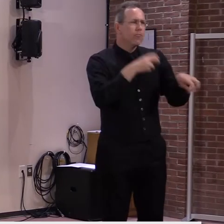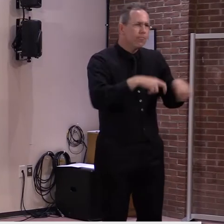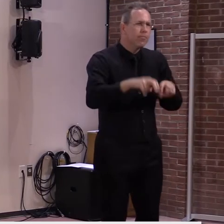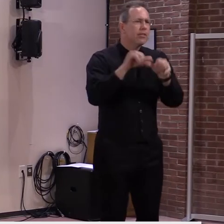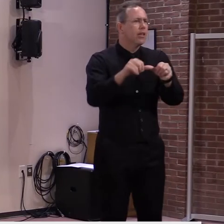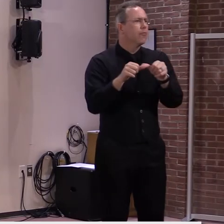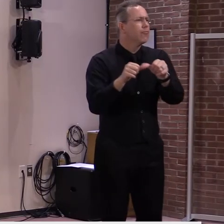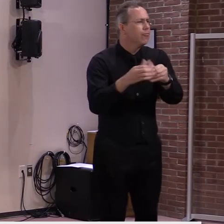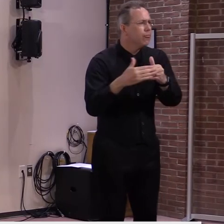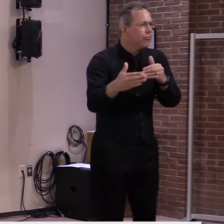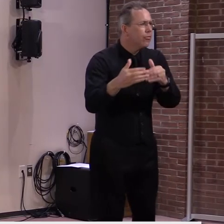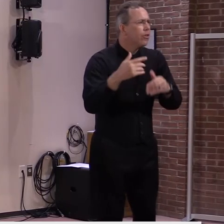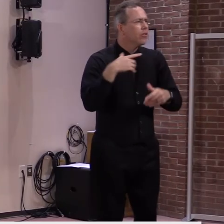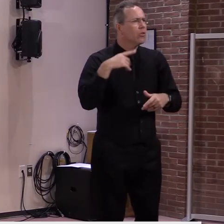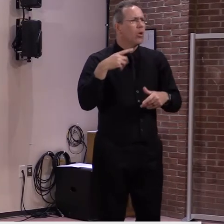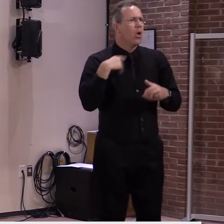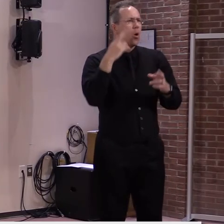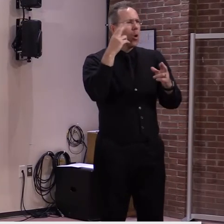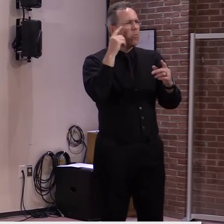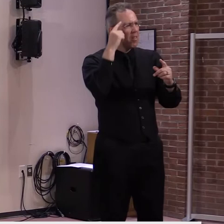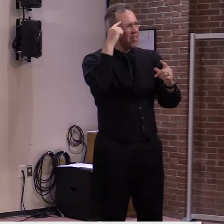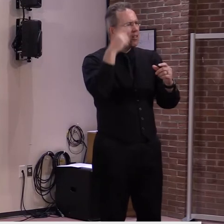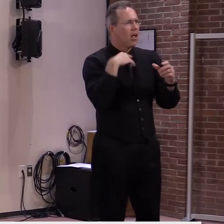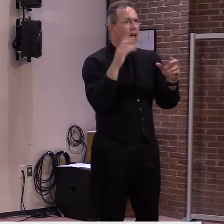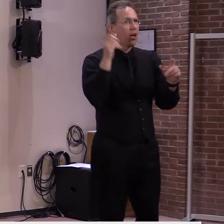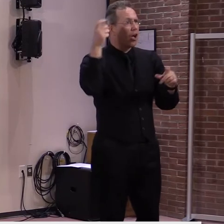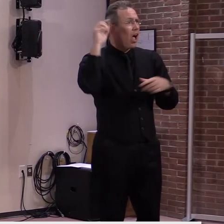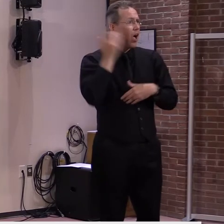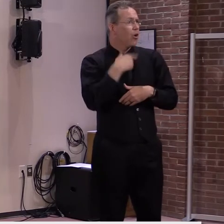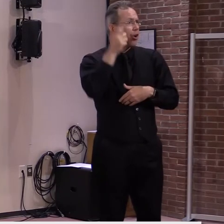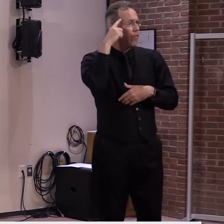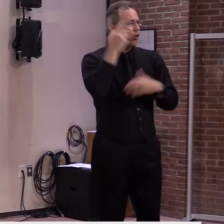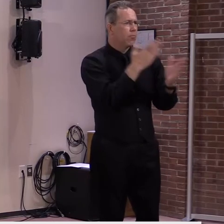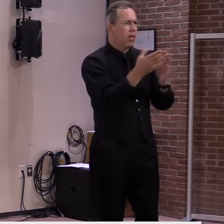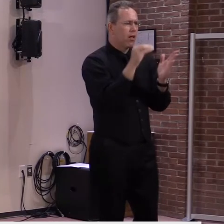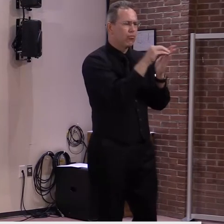be critical, is permanent housing for these individuals.